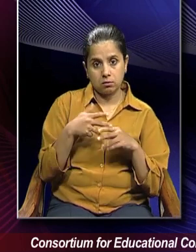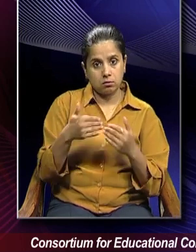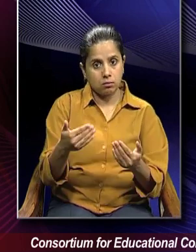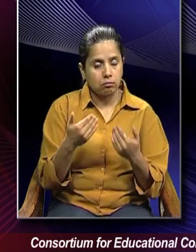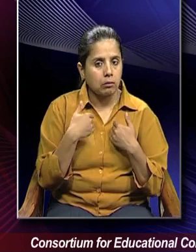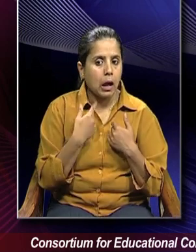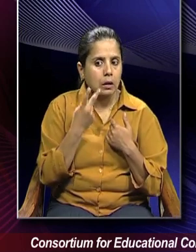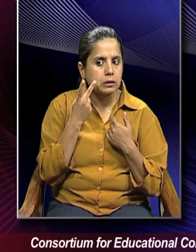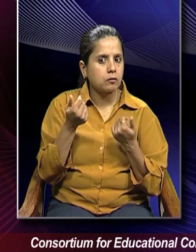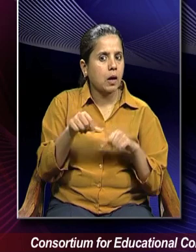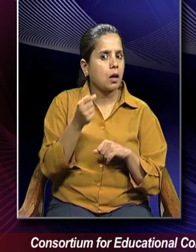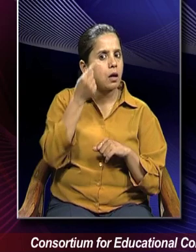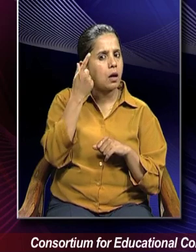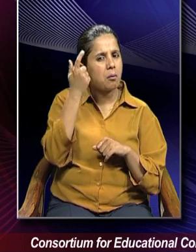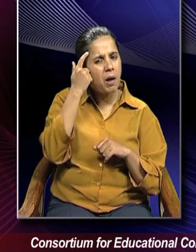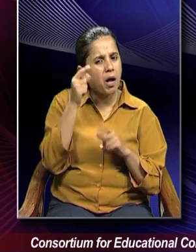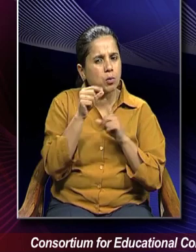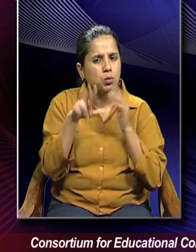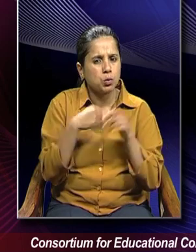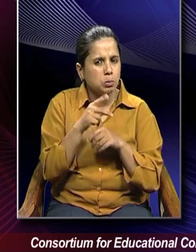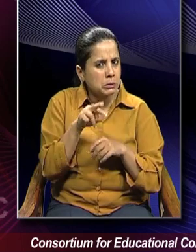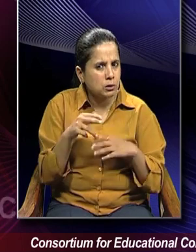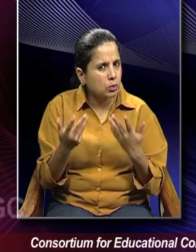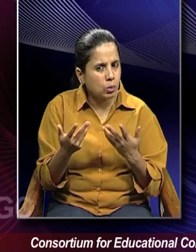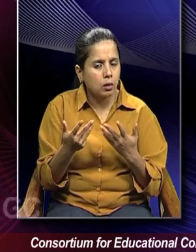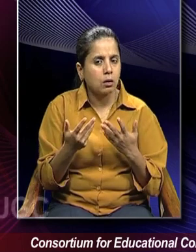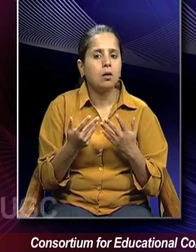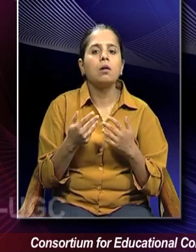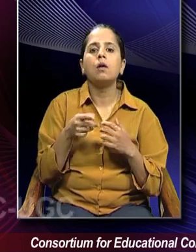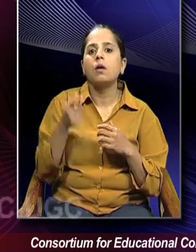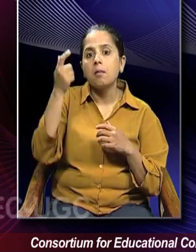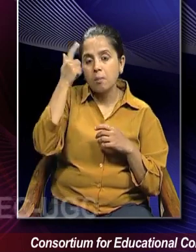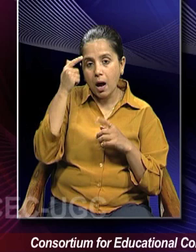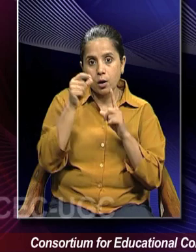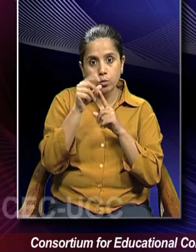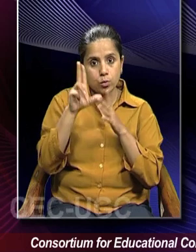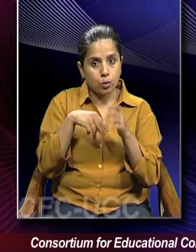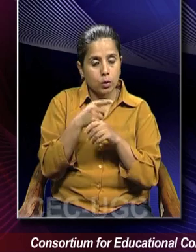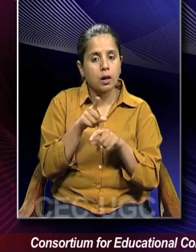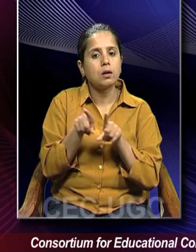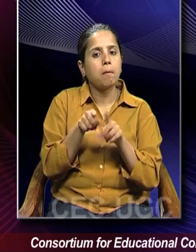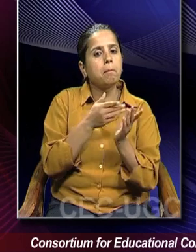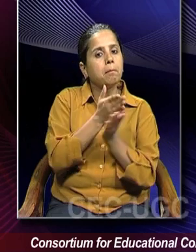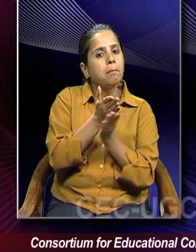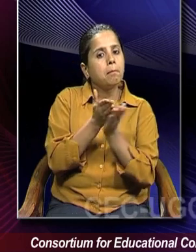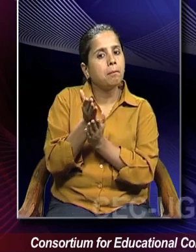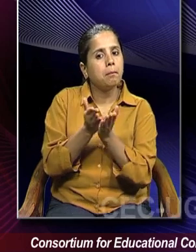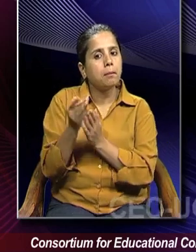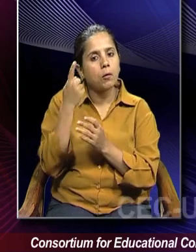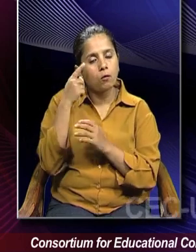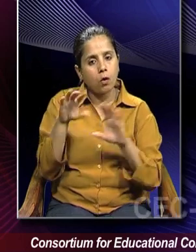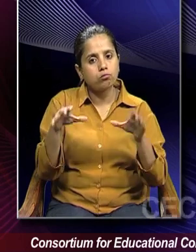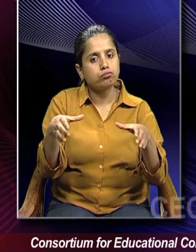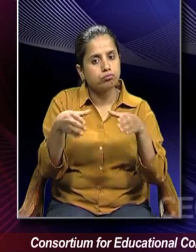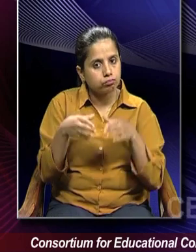to understand what is mind pooling actually. Mind pooling, my dear learners, it is a methodology for pooling